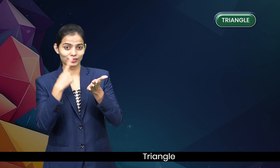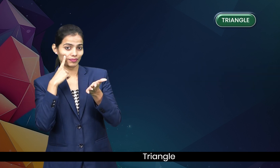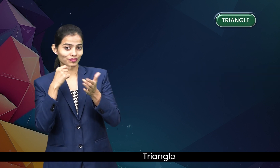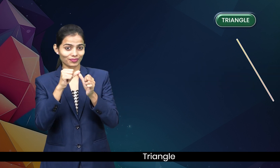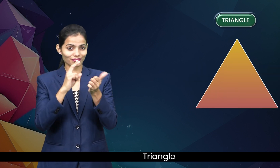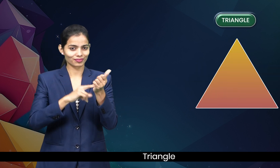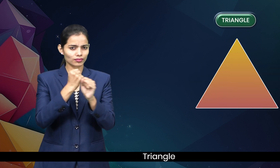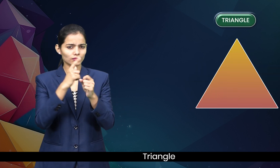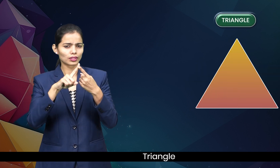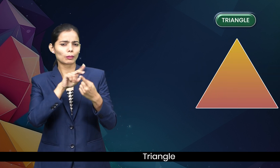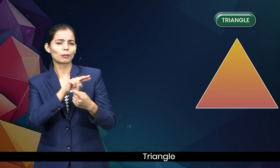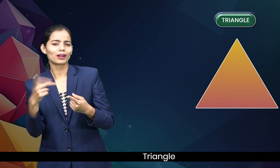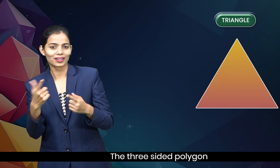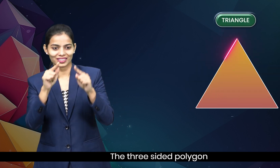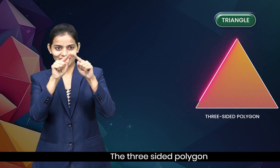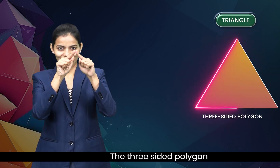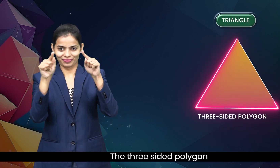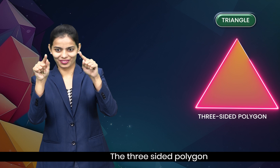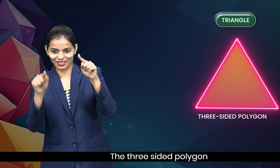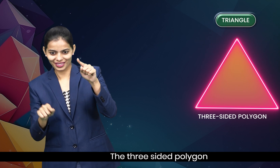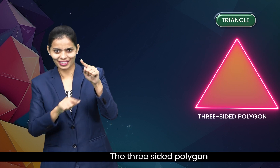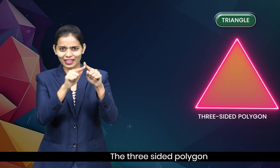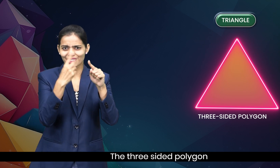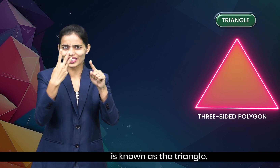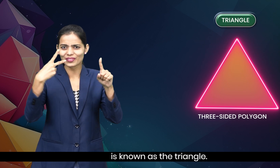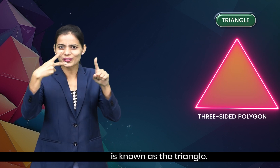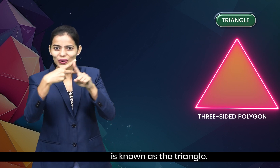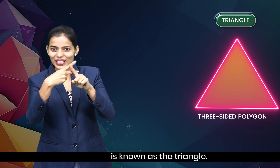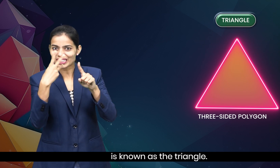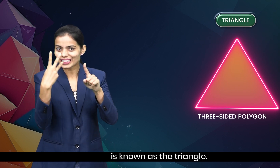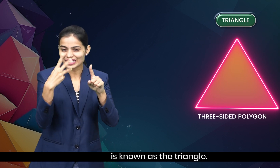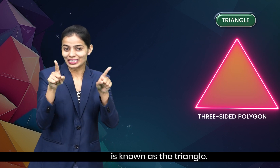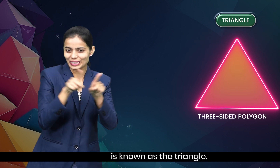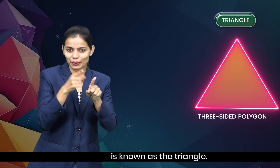Triangle. The three-sided polygon is known as the triangle.